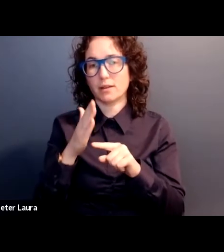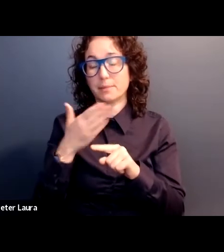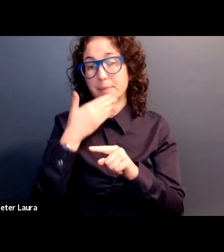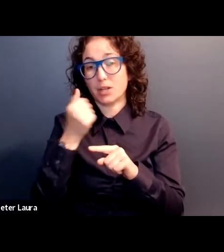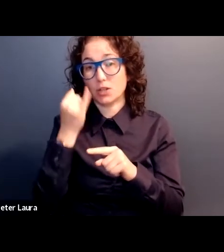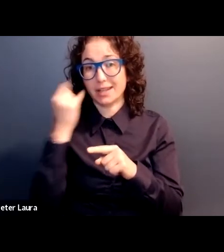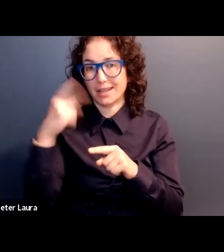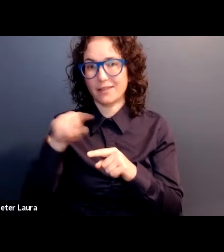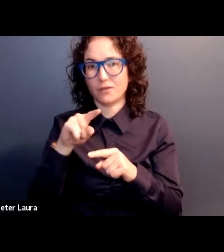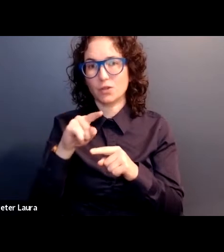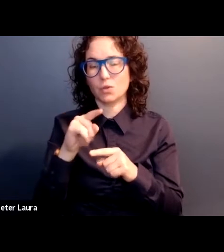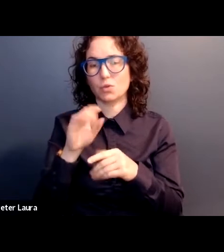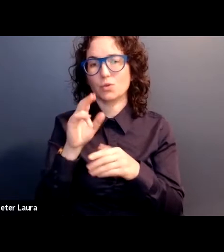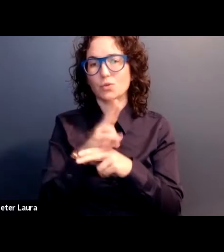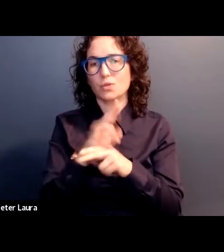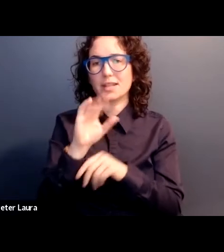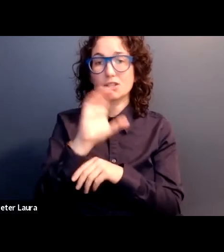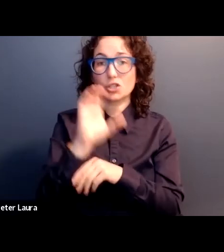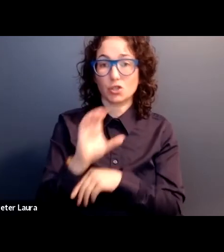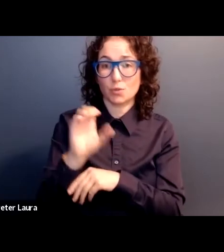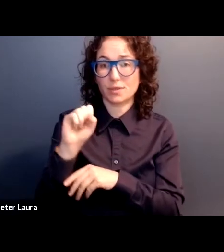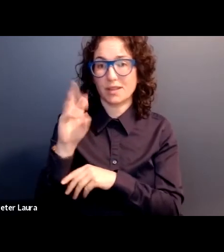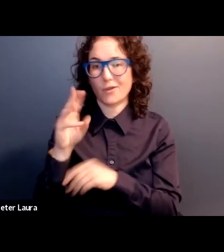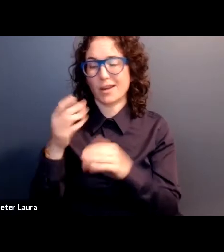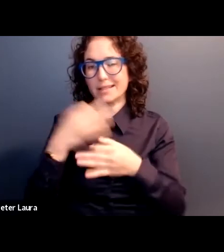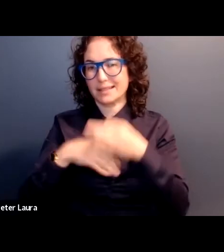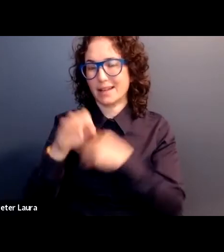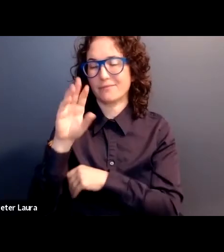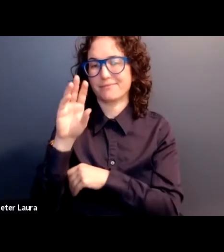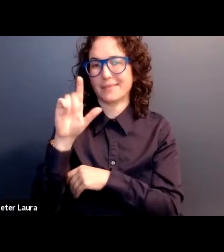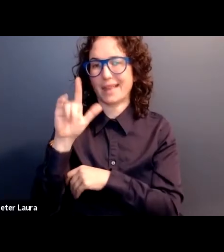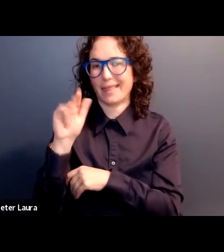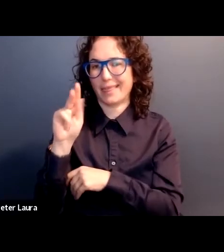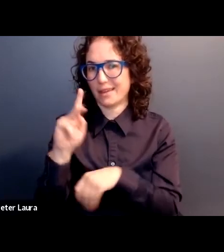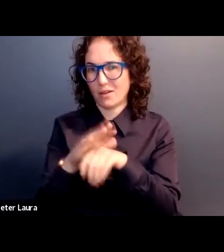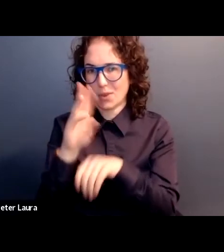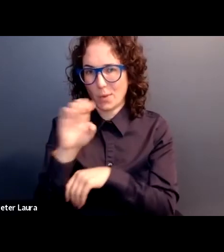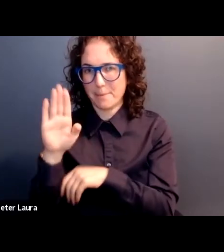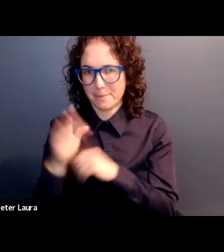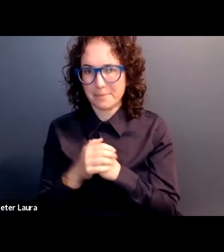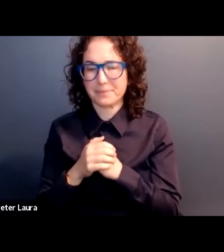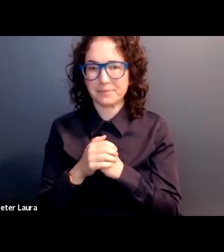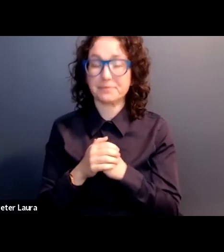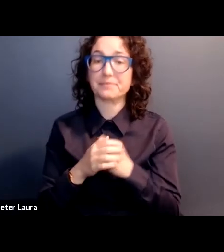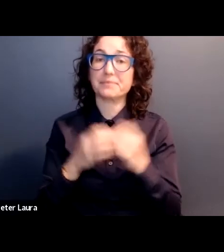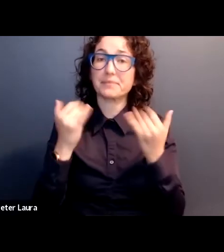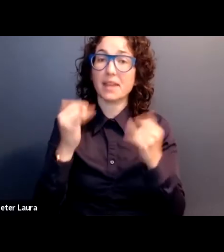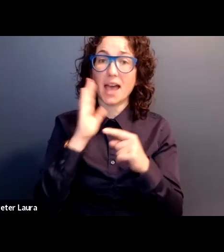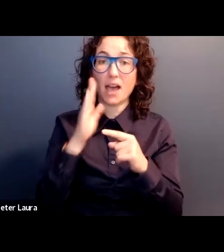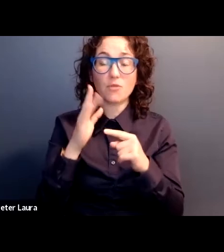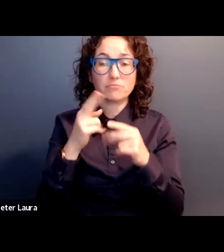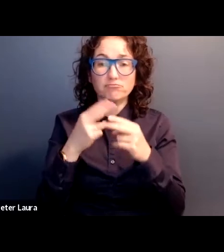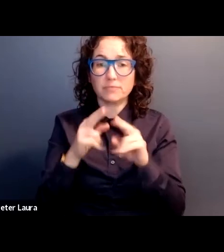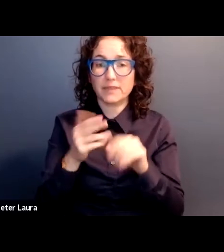using the Zoom software rather than just a web link. So I want to briefly introduce our